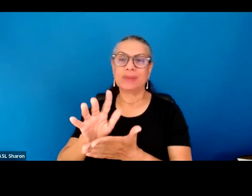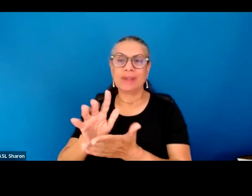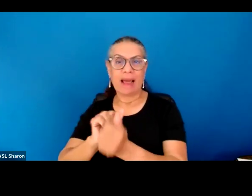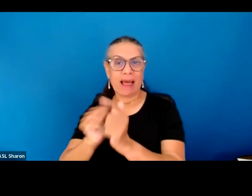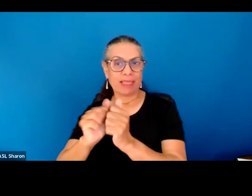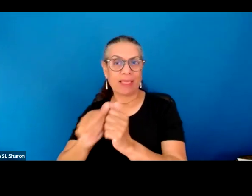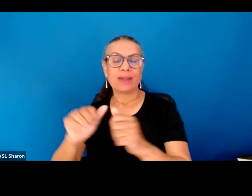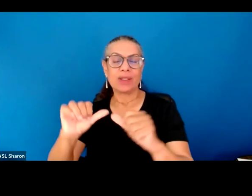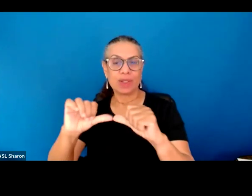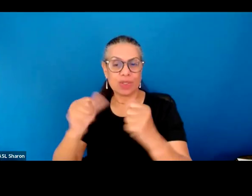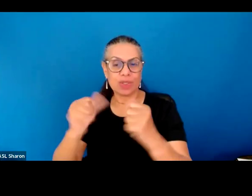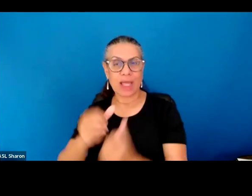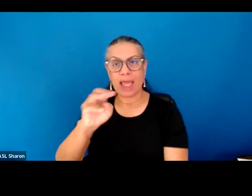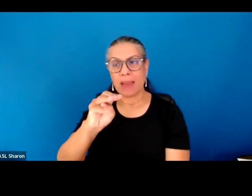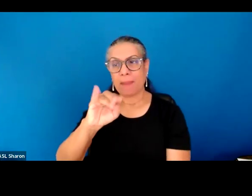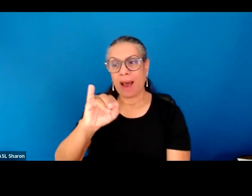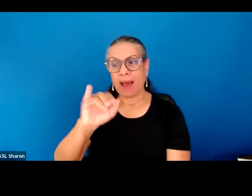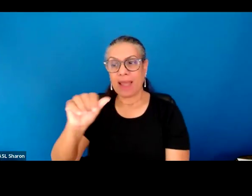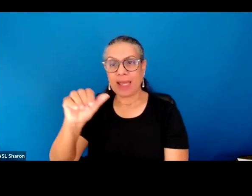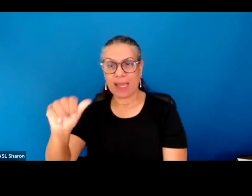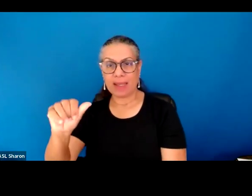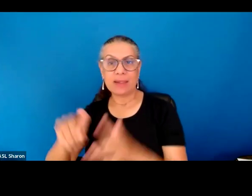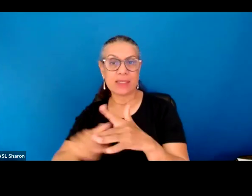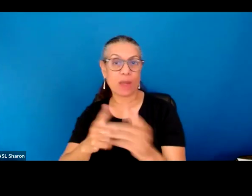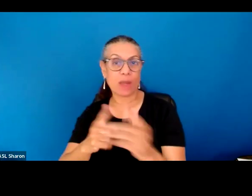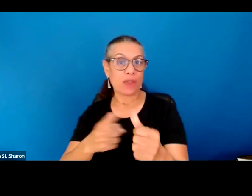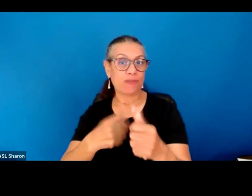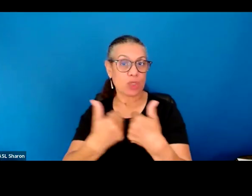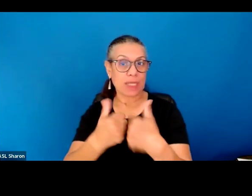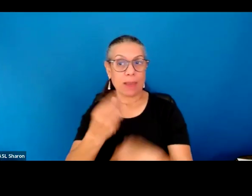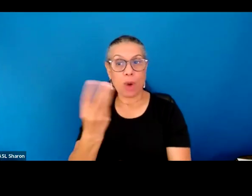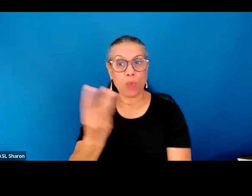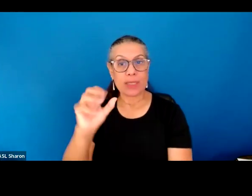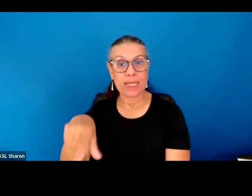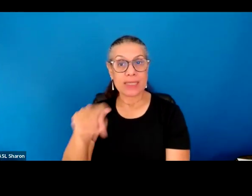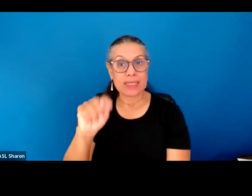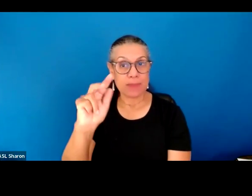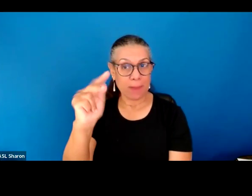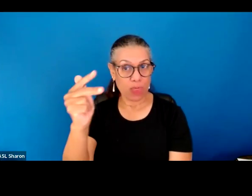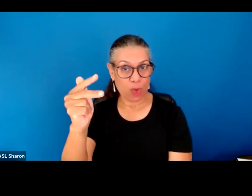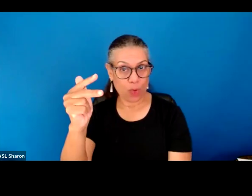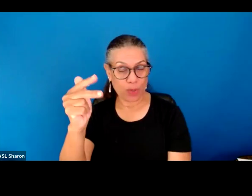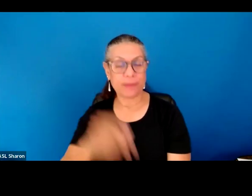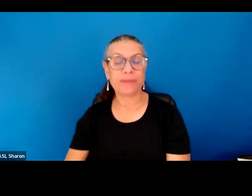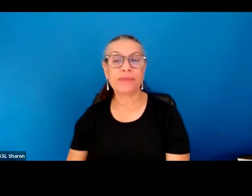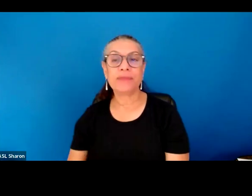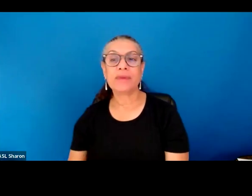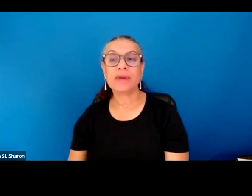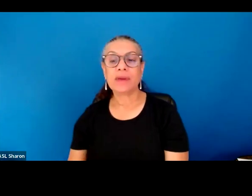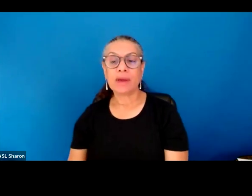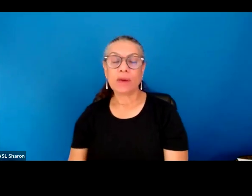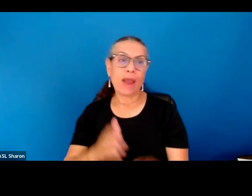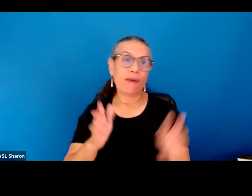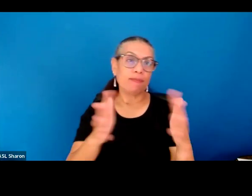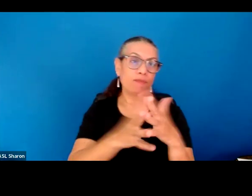Athletic Association, MIAA, season with first games on Wednesday, September 3rd, or they did. Fall sports include